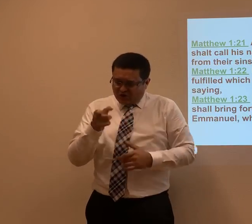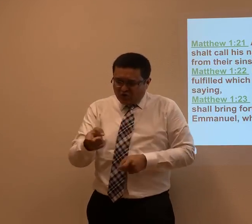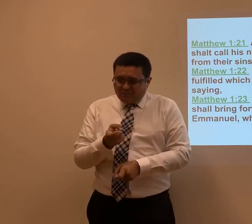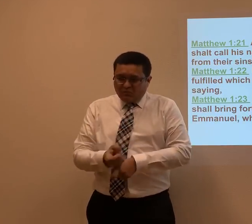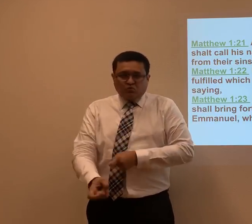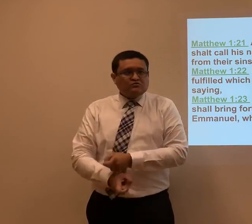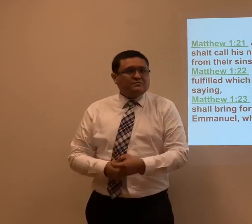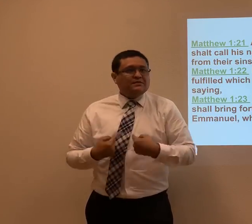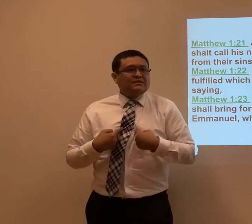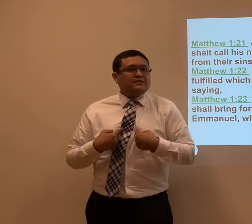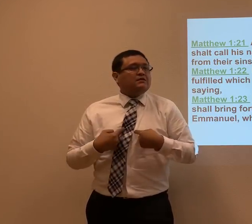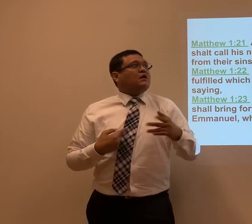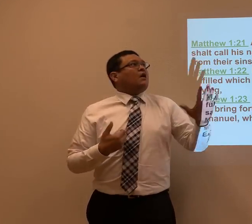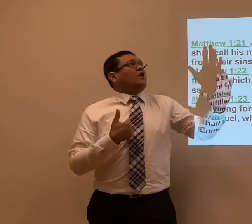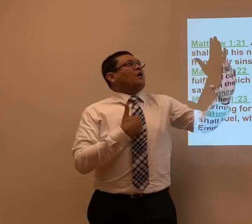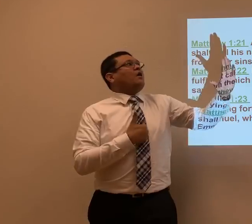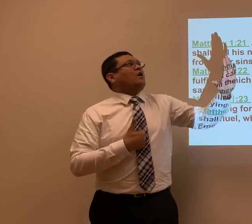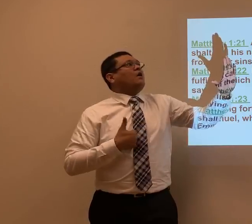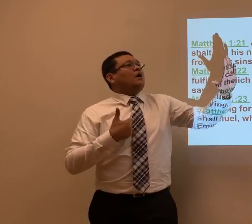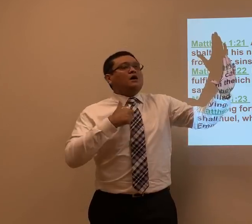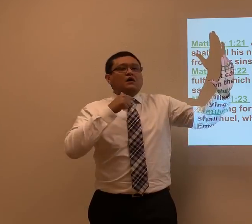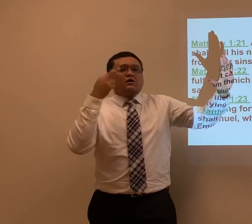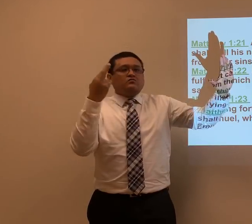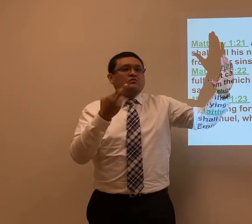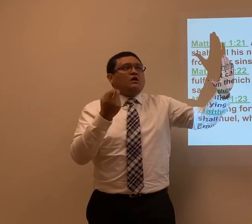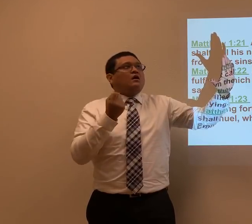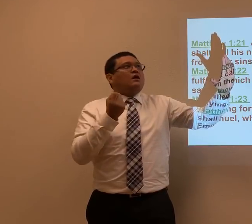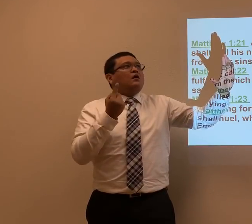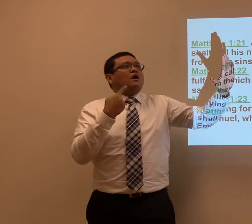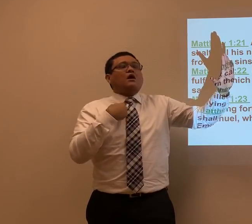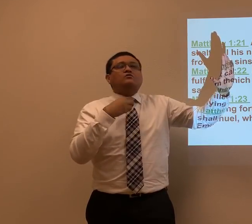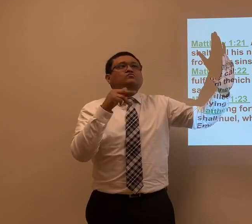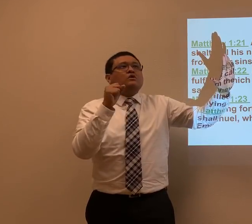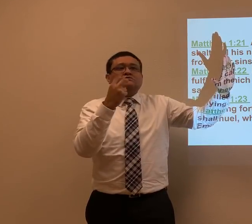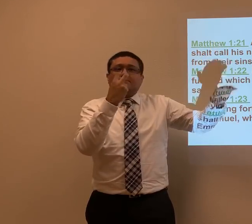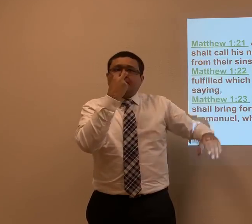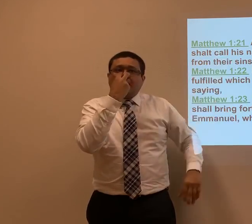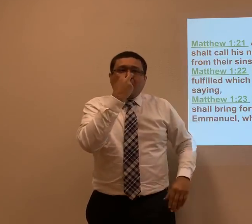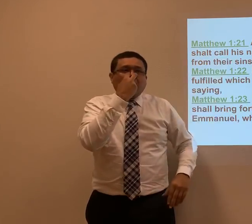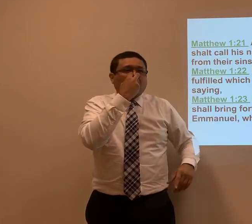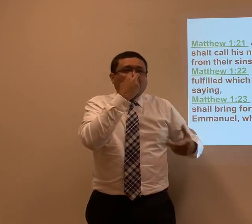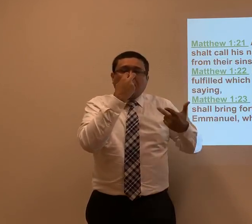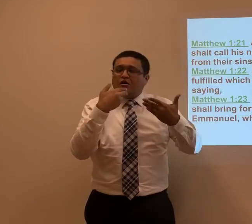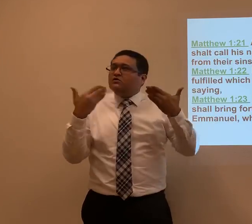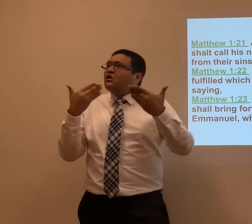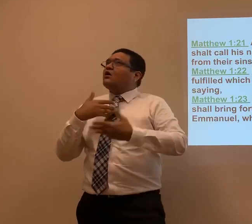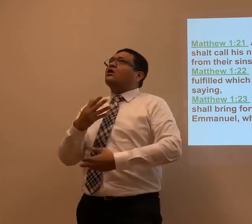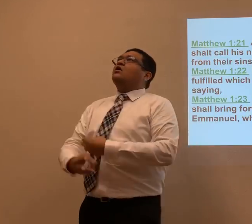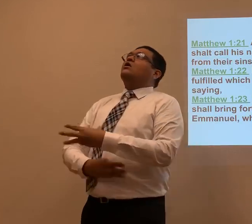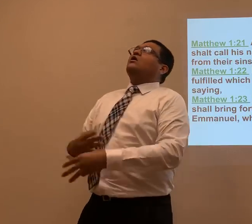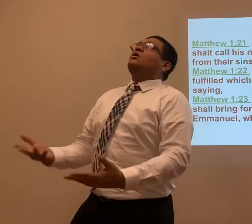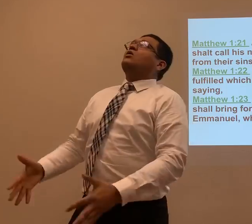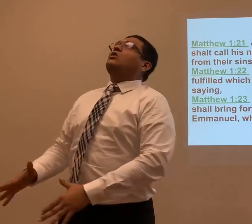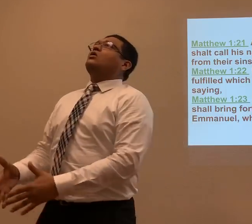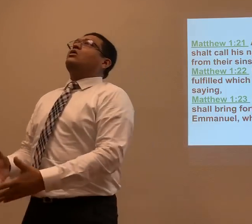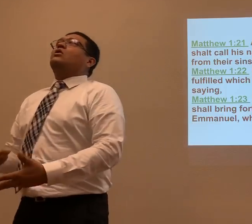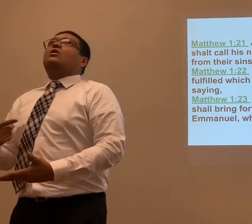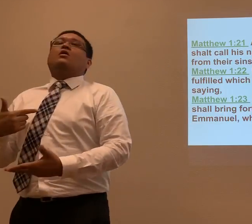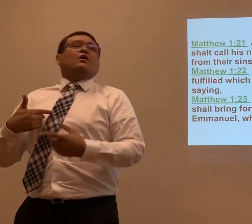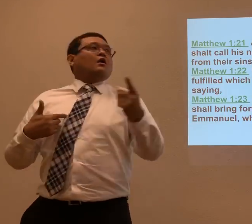and he blinded him with a bright light and said, I am God whom thou persecutest. And he realized, I was blind all this